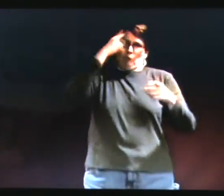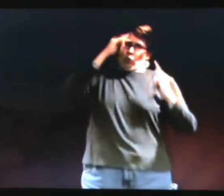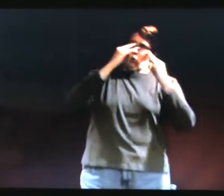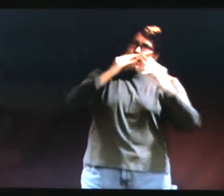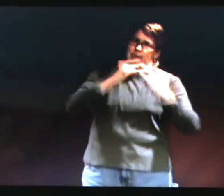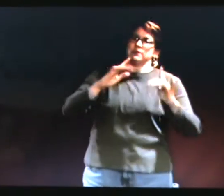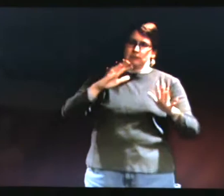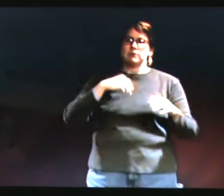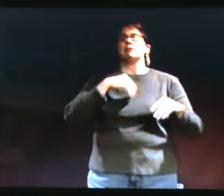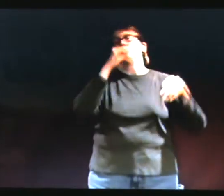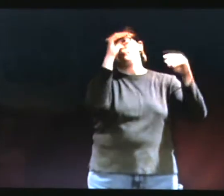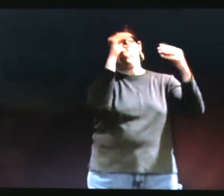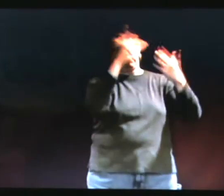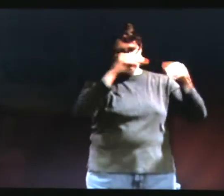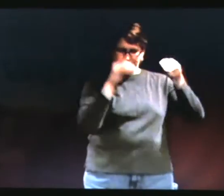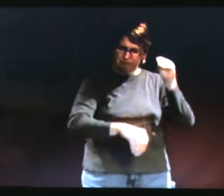in the bags.